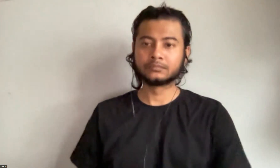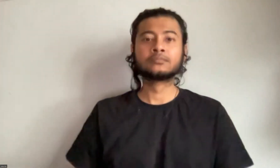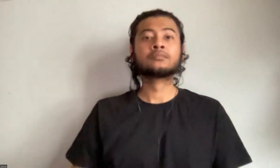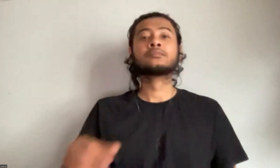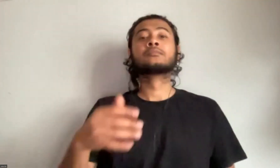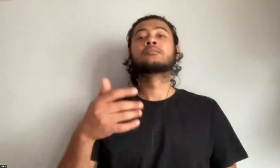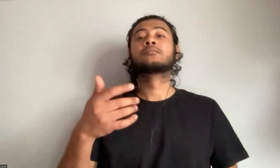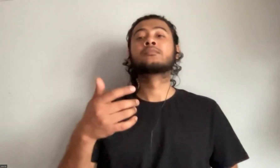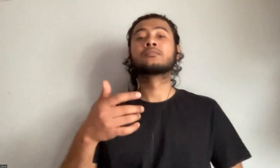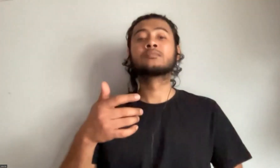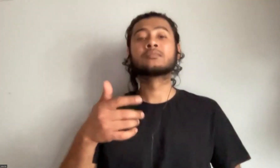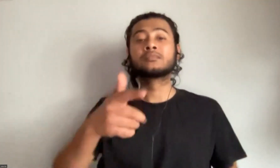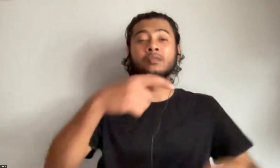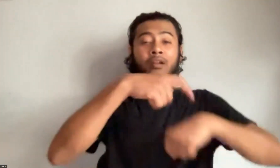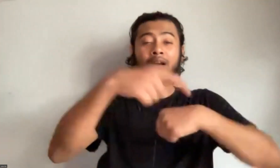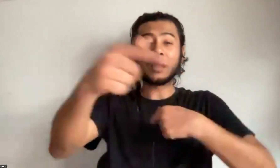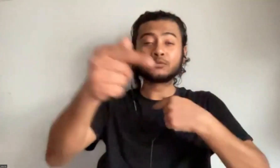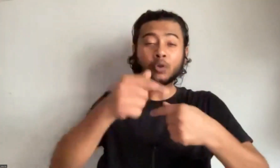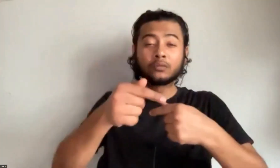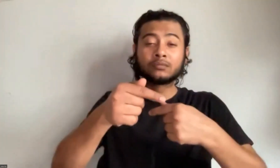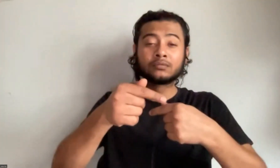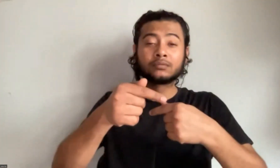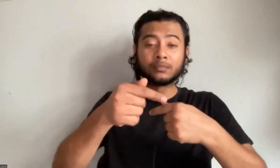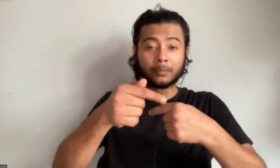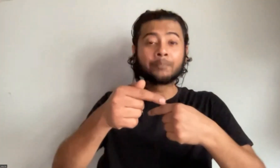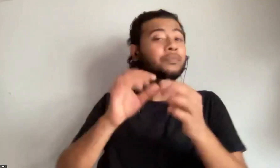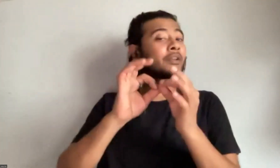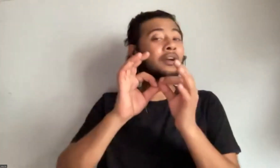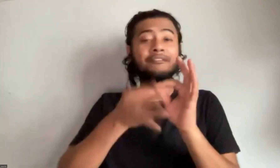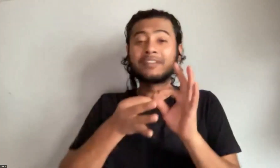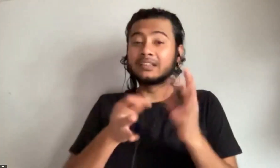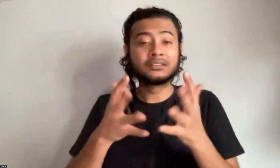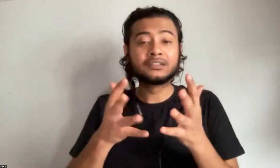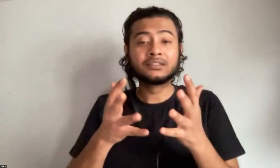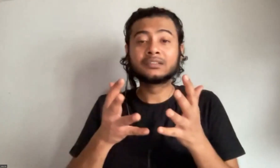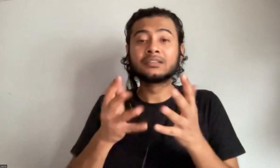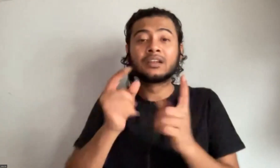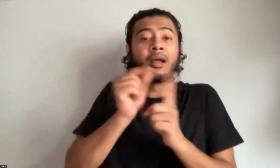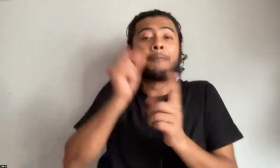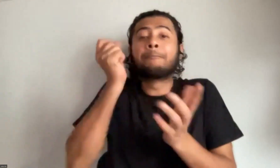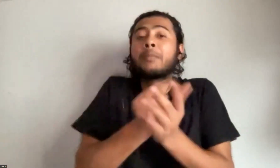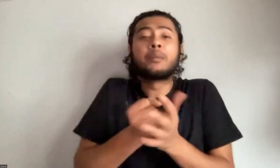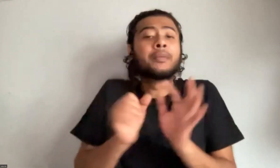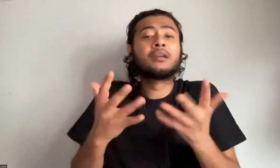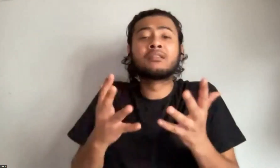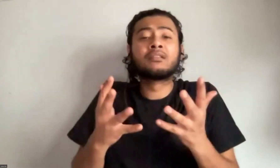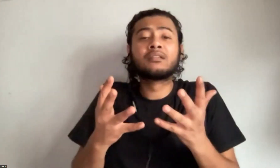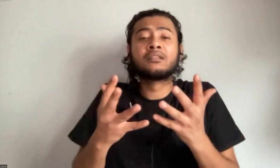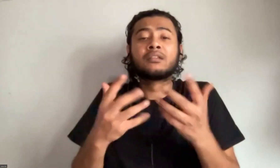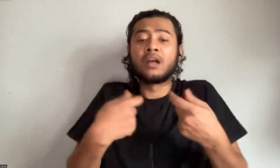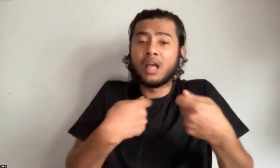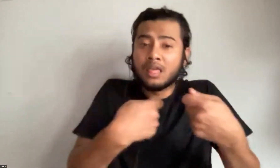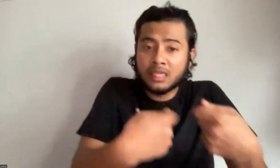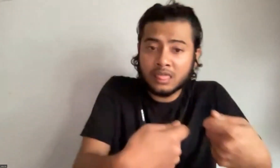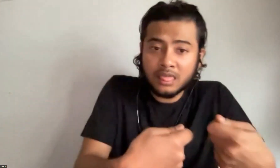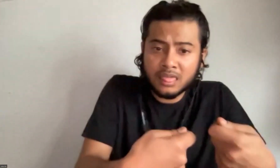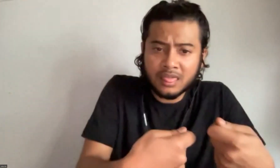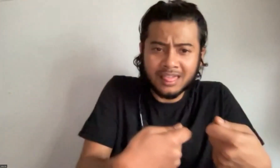temporariness and why we forget Krishna? Are these things, I've tried to simplify it. So are these concepts clear?